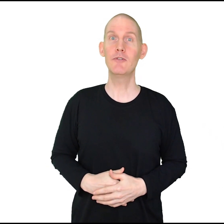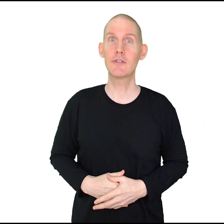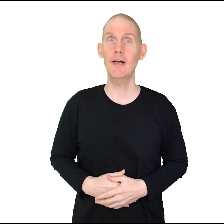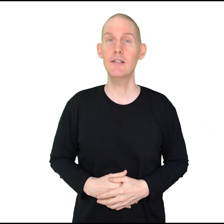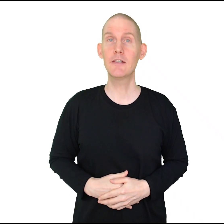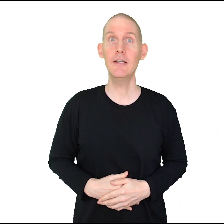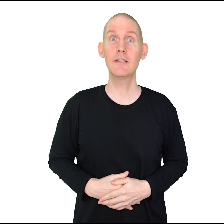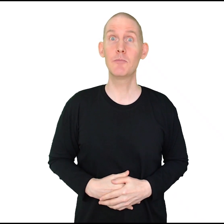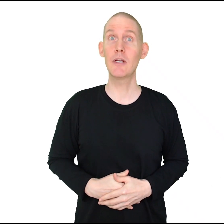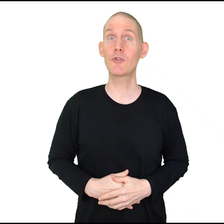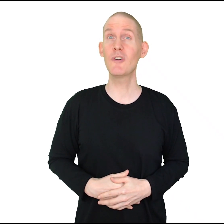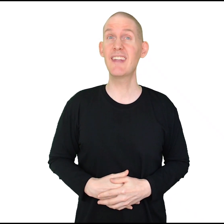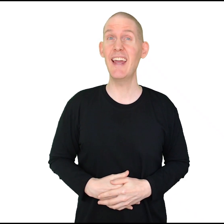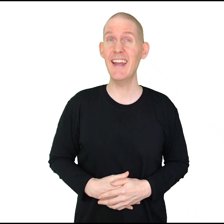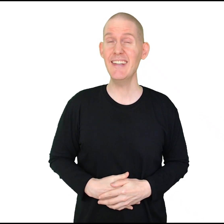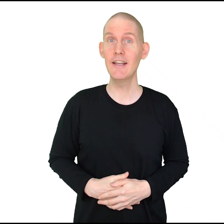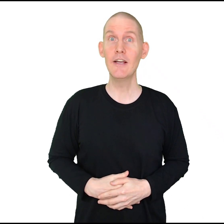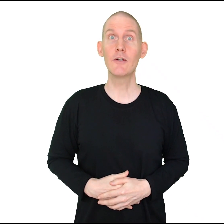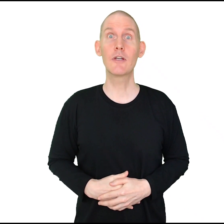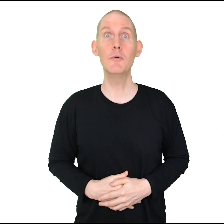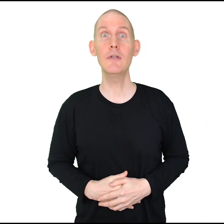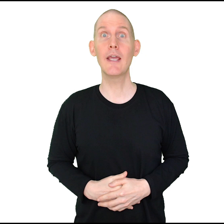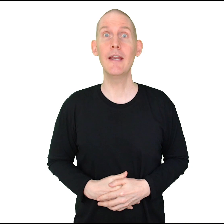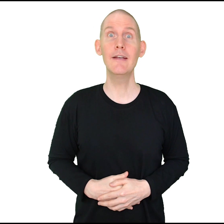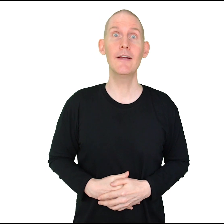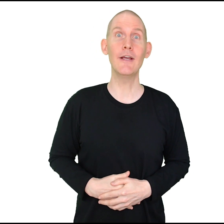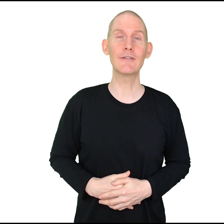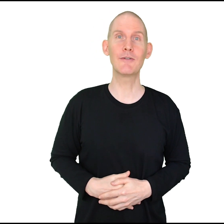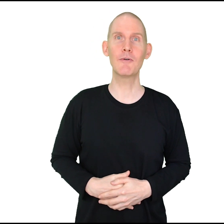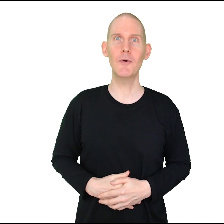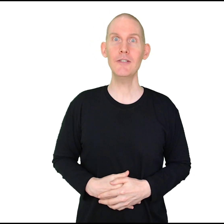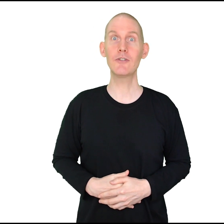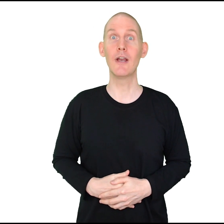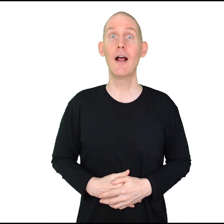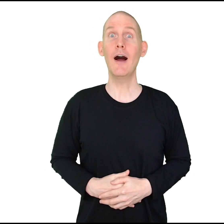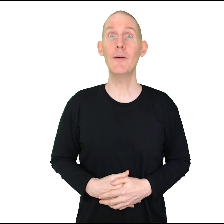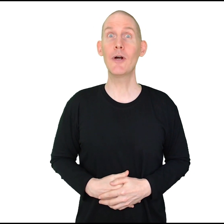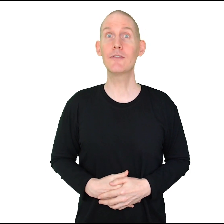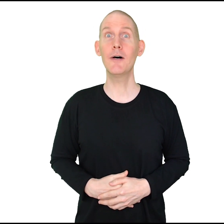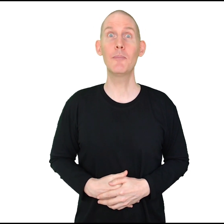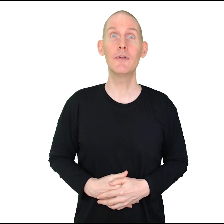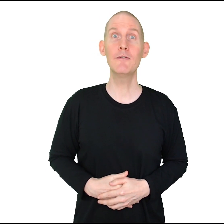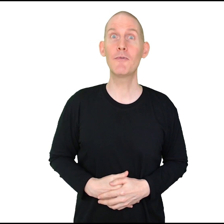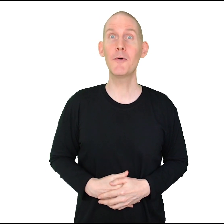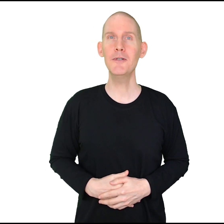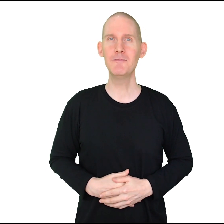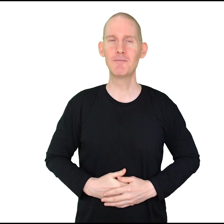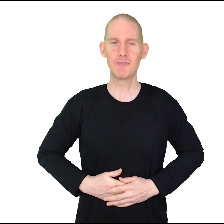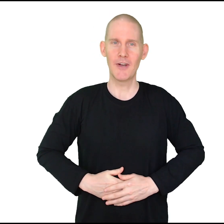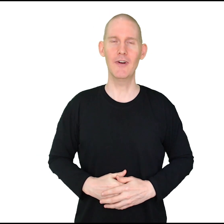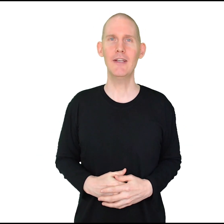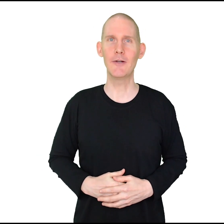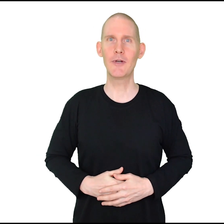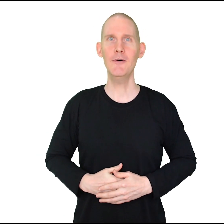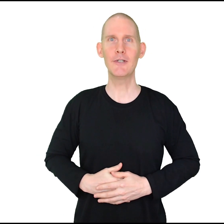sign the sentence, make sure at the end you're communicating a yes/no question. Eyebrows up, lean forward. Right, here we go. Let's do